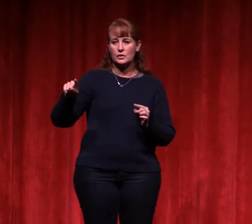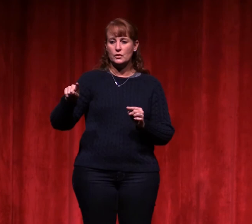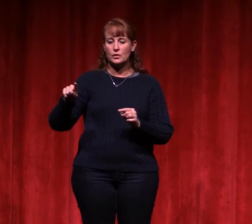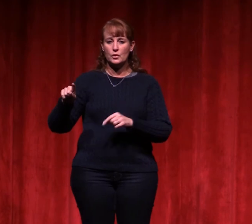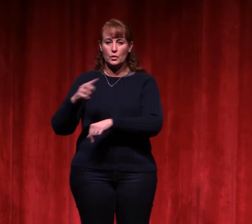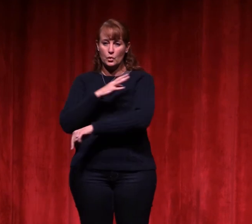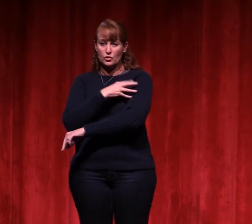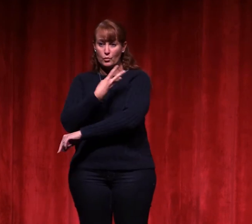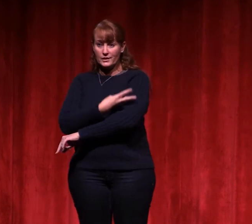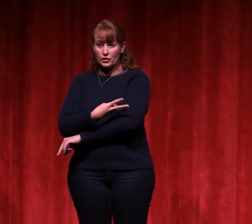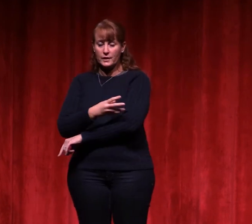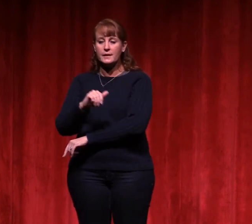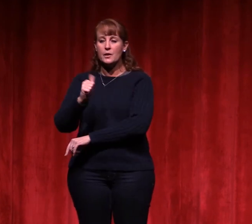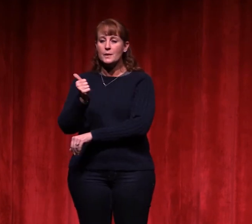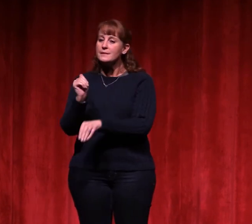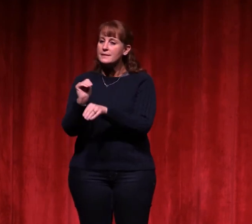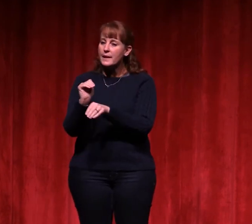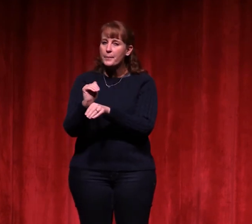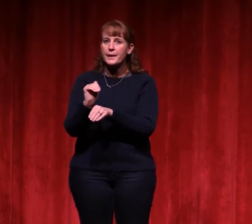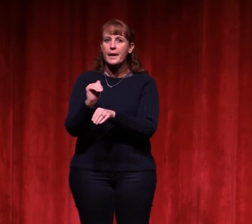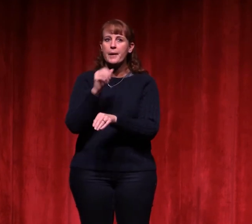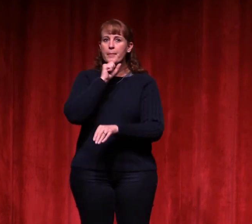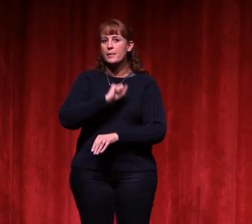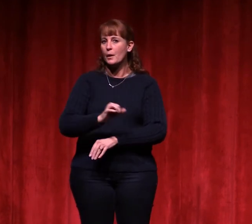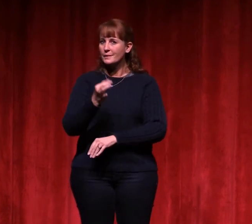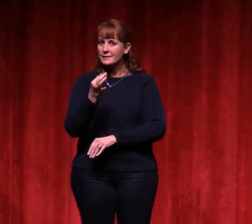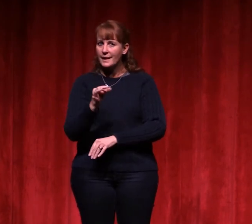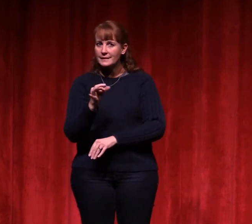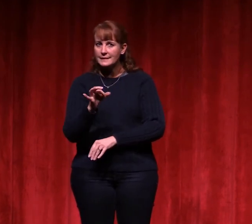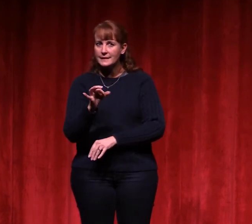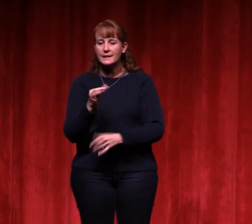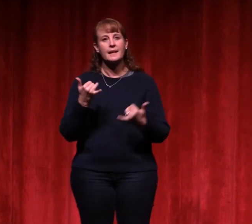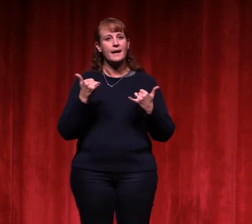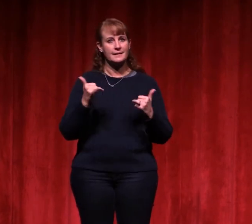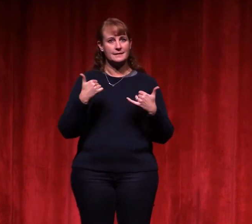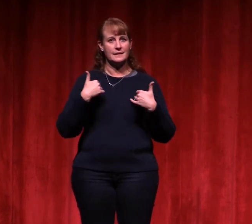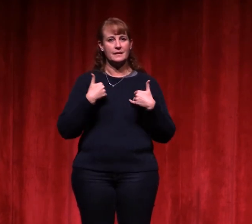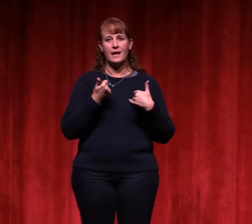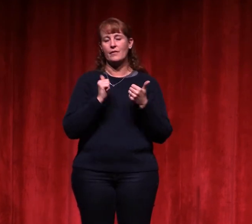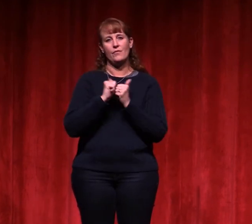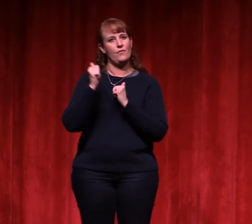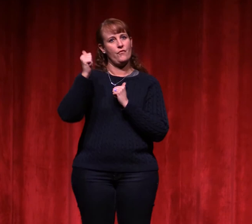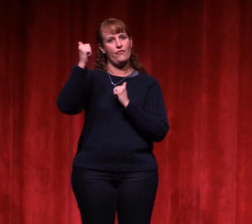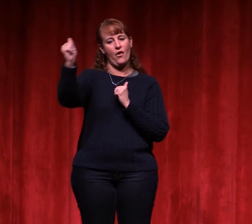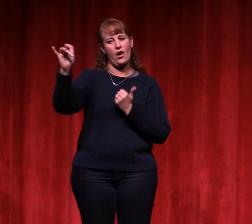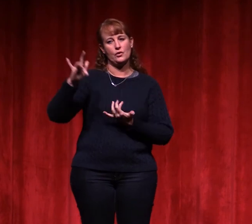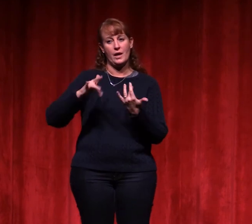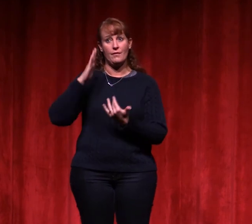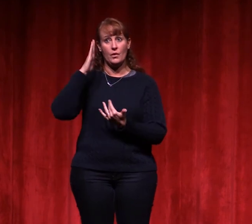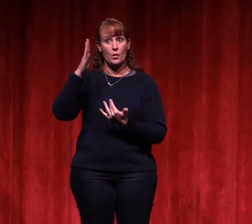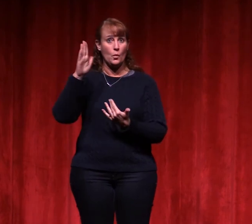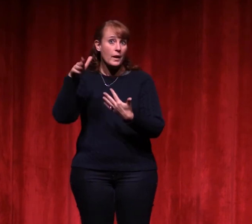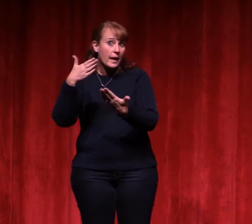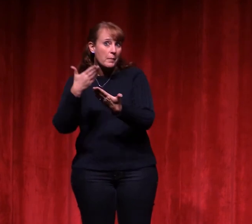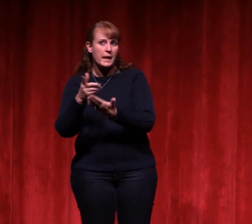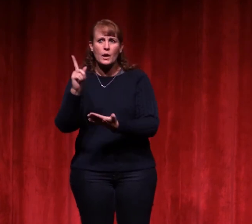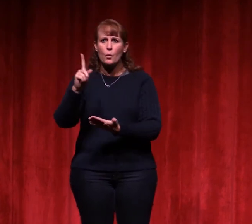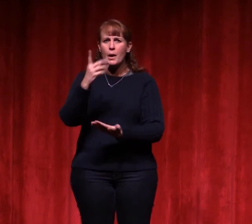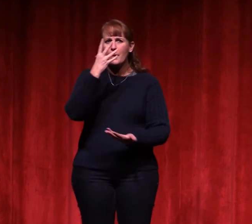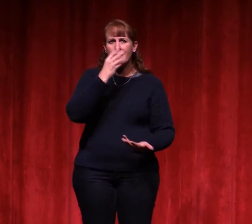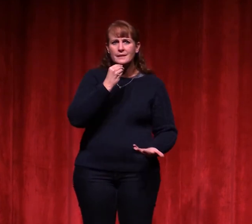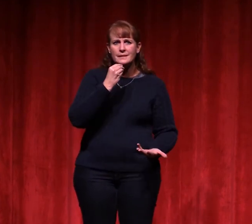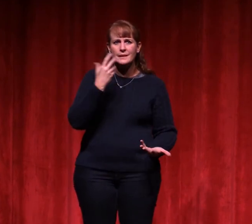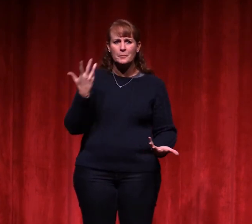Switzerland. It was 10 p.m., I was 19, and still had miles to go. Would I make it? Where would I sleep?